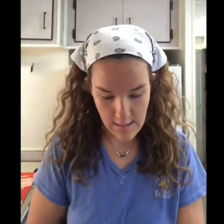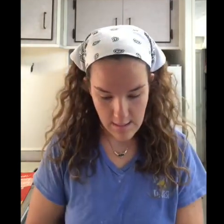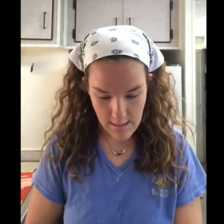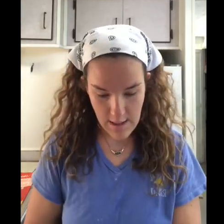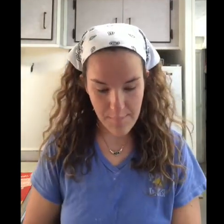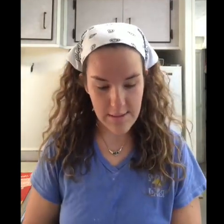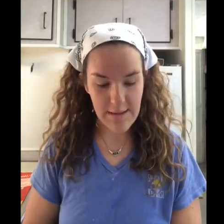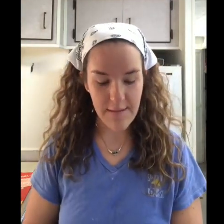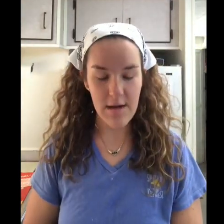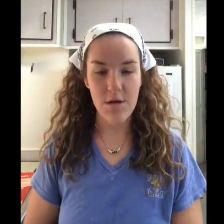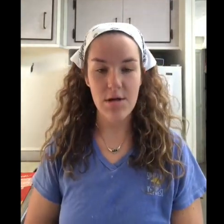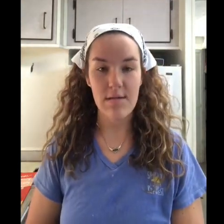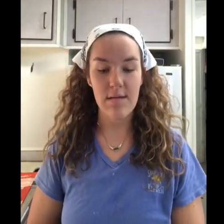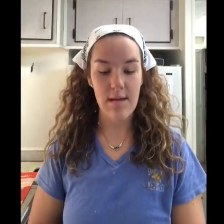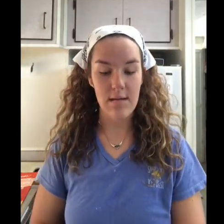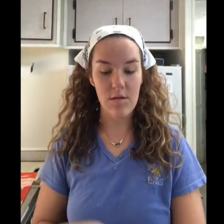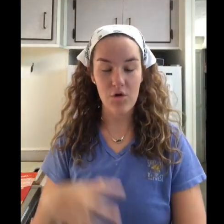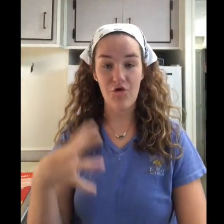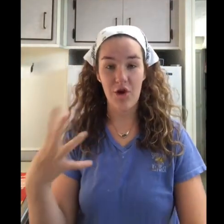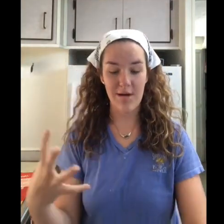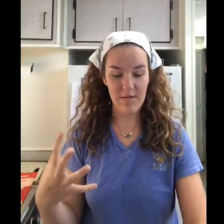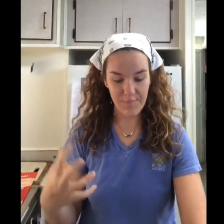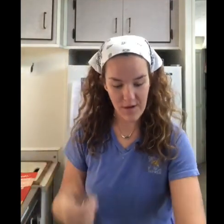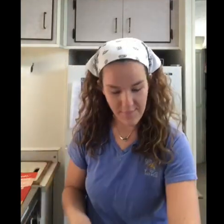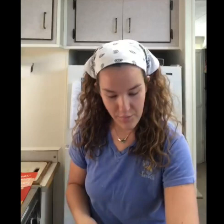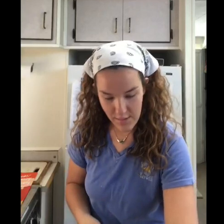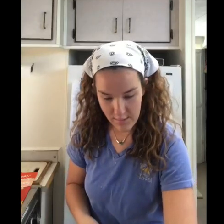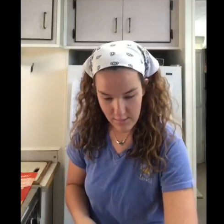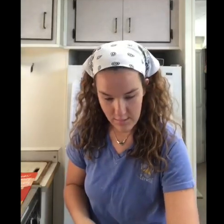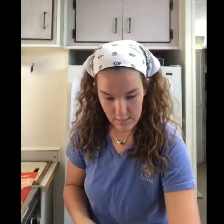and I believe here she says just for everyone.